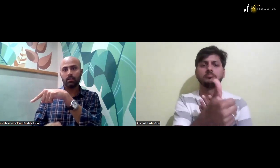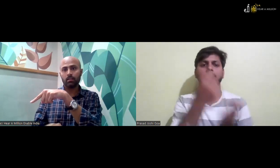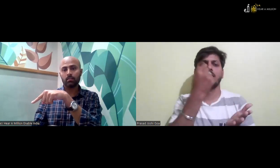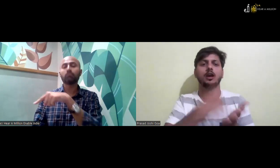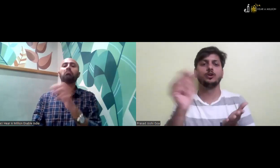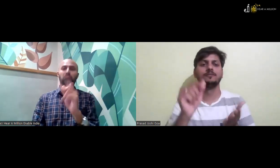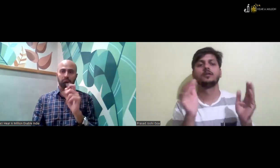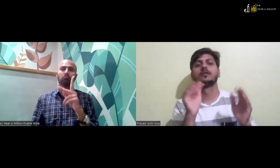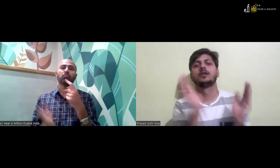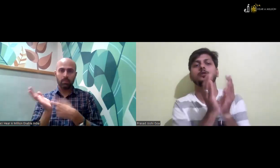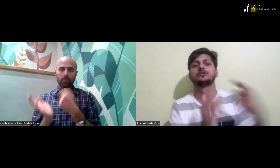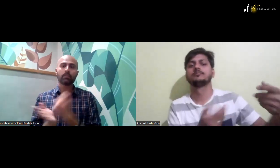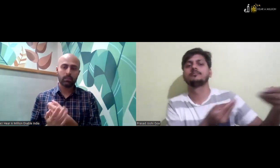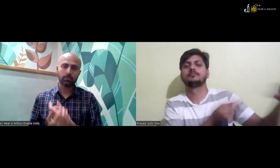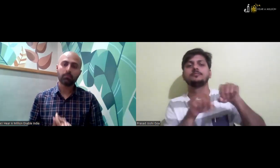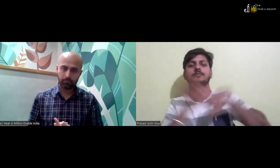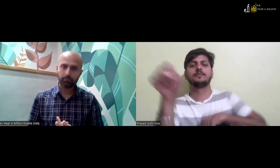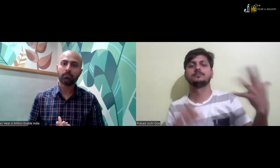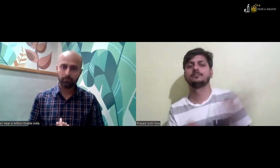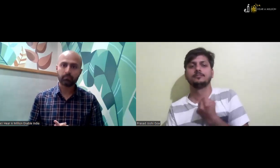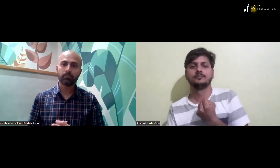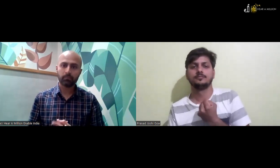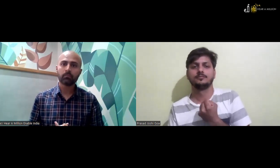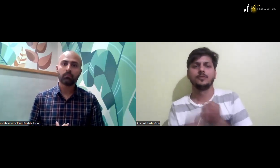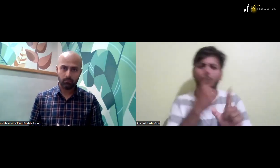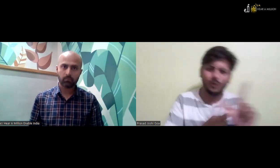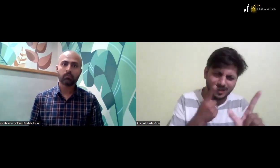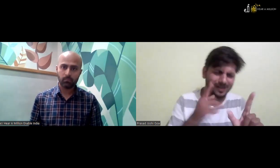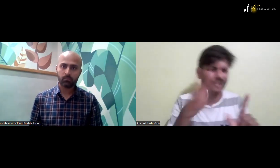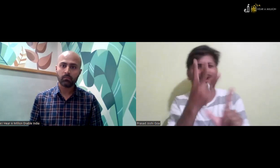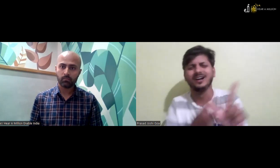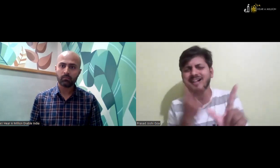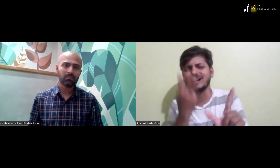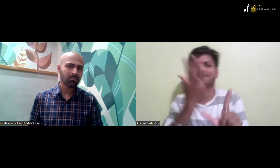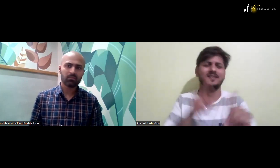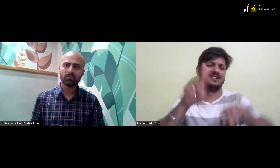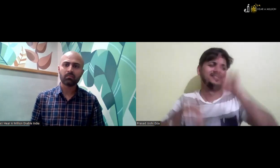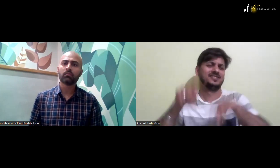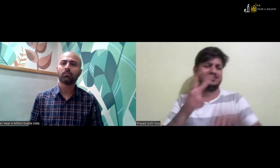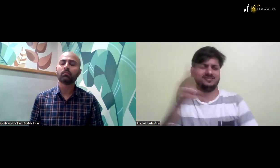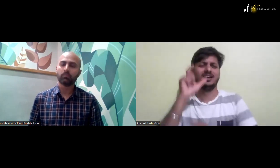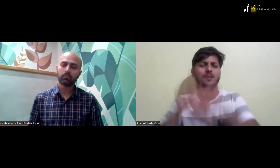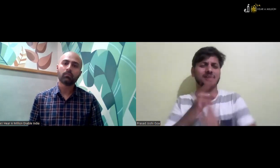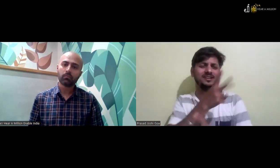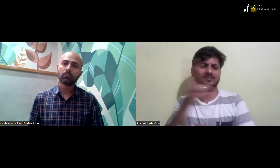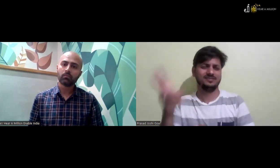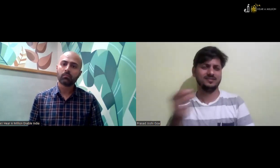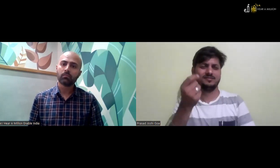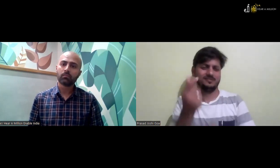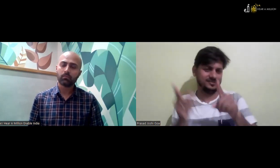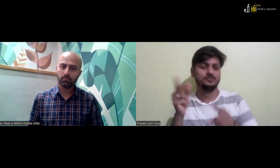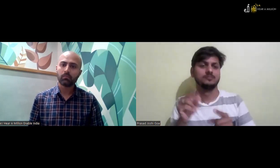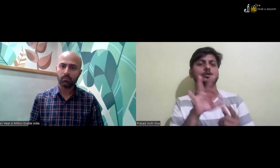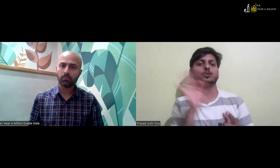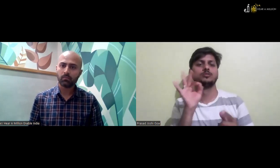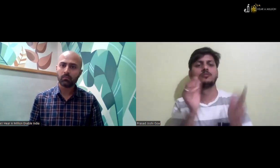report where they will be approving that you can get the driving license, then you can get the vehicle insurance as well. Depends, it